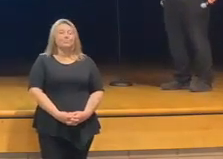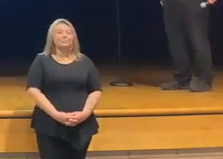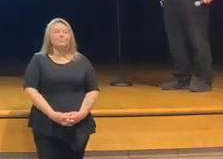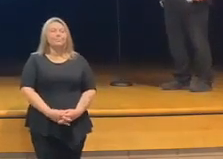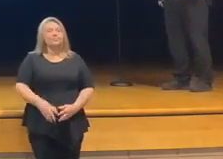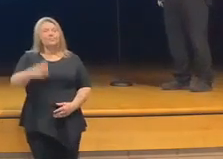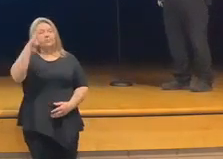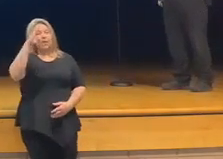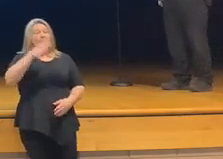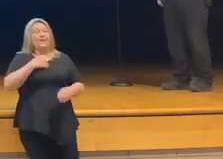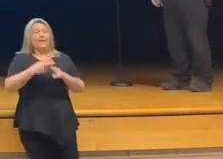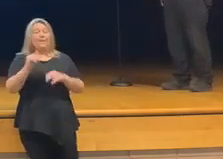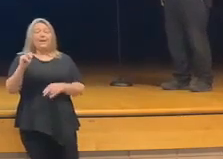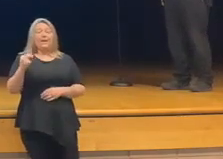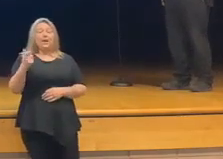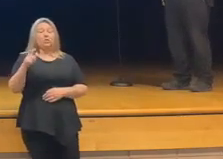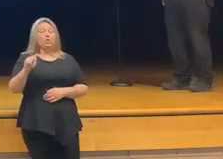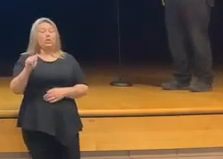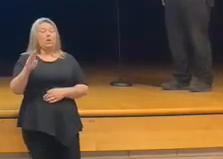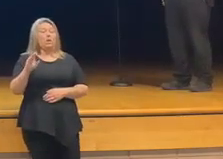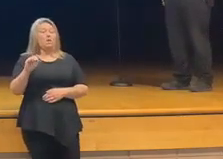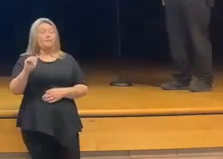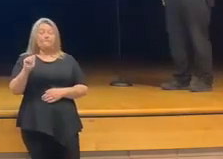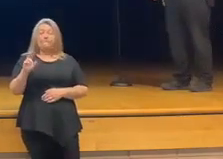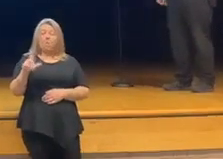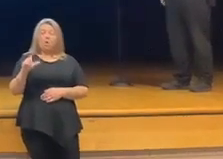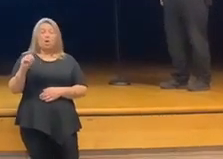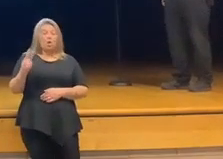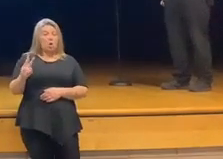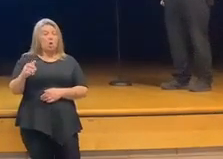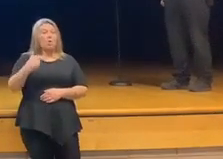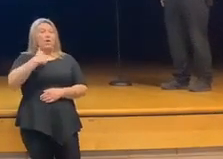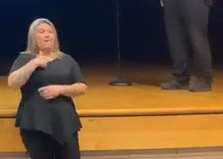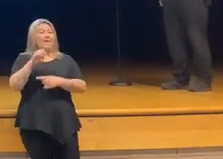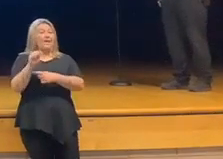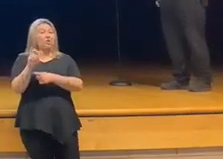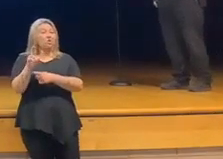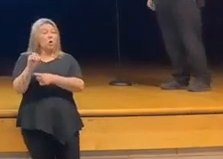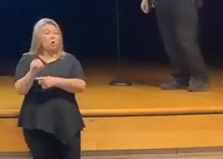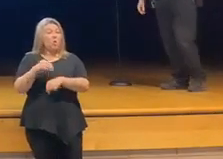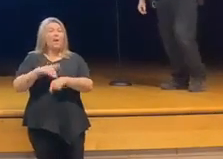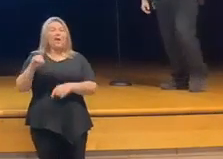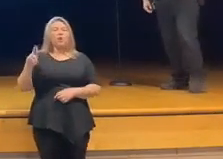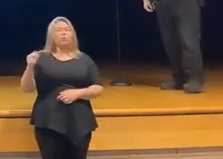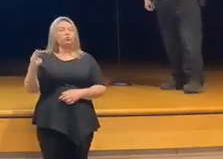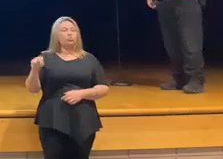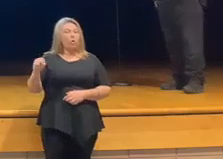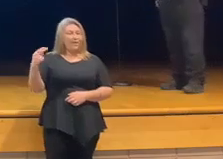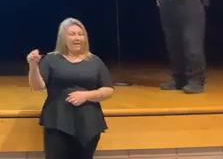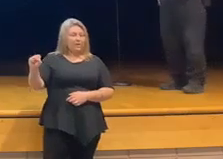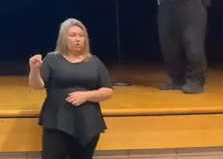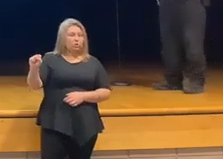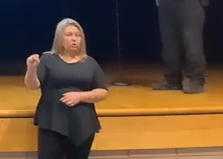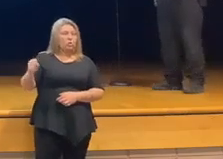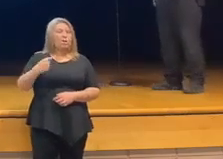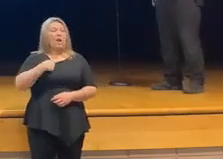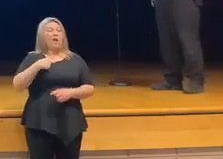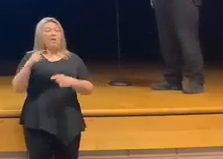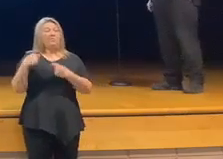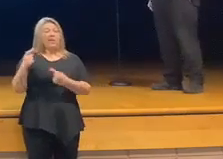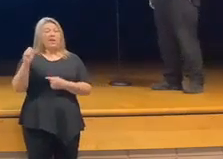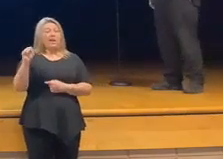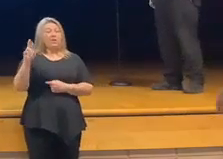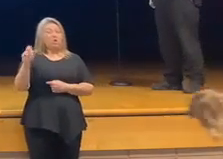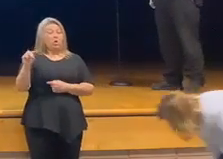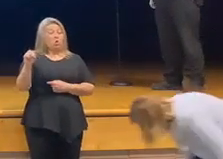Hi, I'm Angela Barlow. I'm a deputy for Burke County Sheriff's Office. I'm also an SRO at Drawn High School, and I've been an SRO in Burke